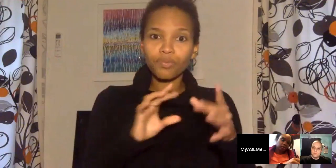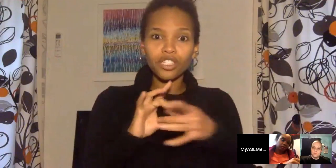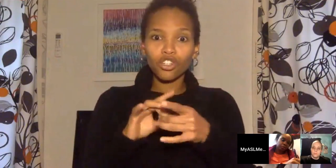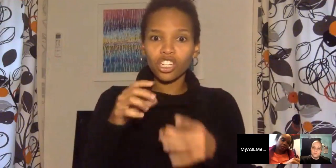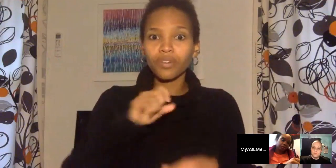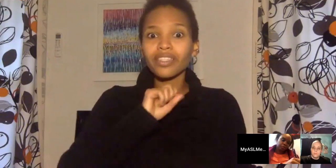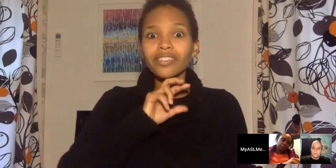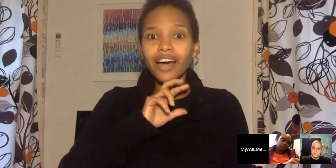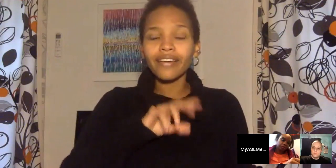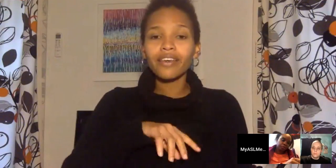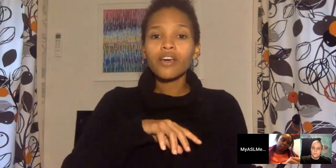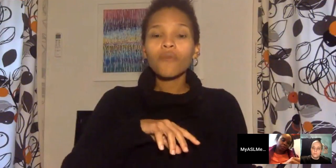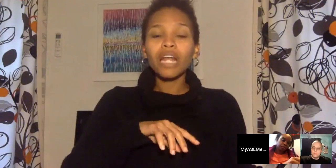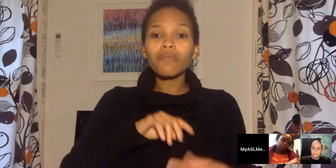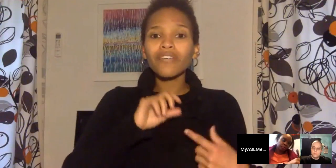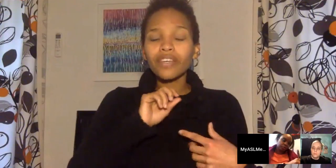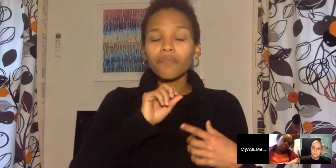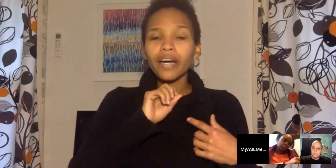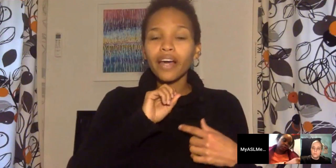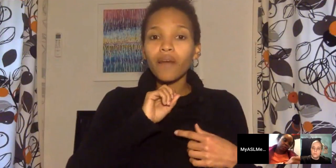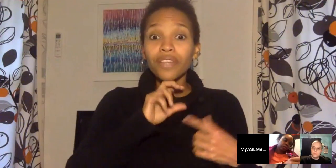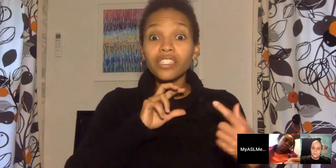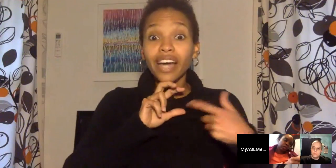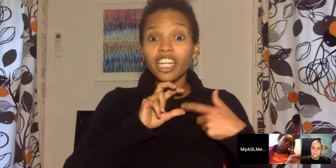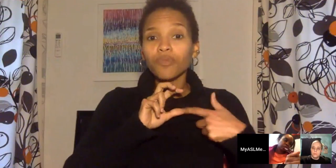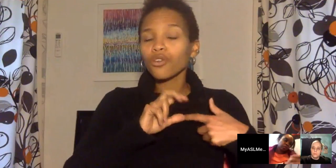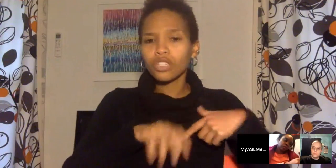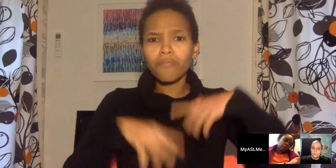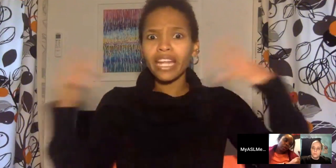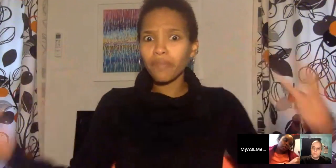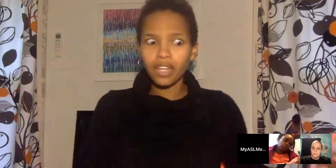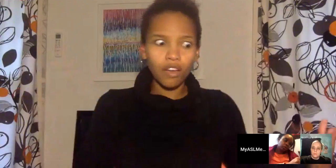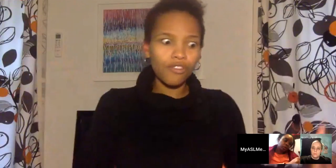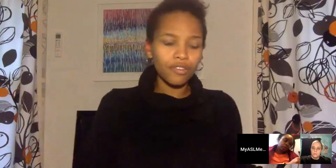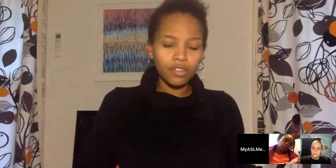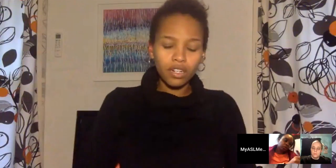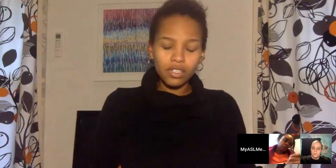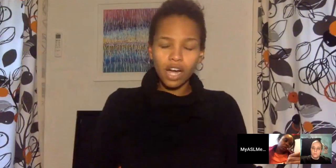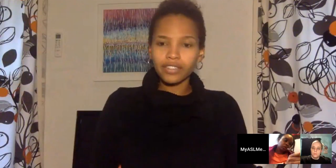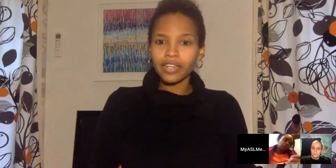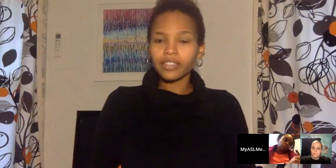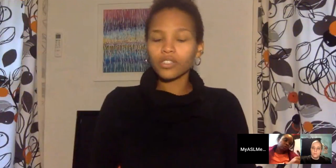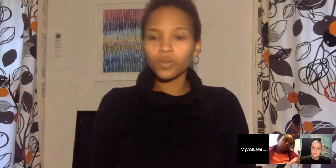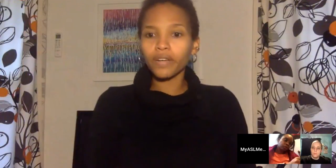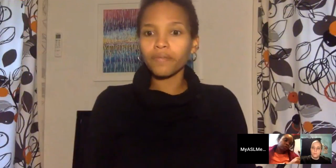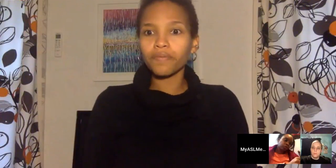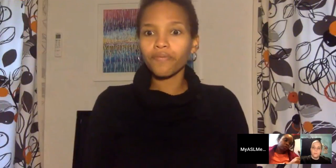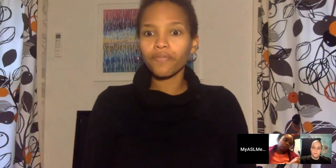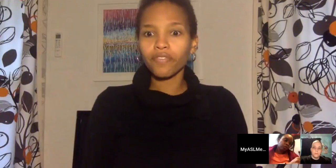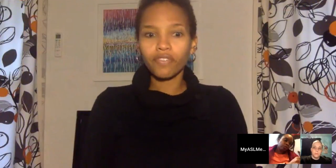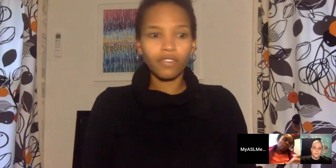be associated with this sign. But this sign could be used in many, many other contexts as well.